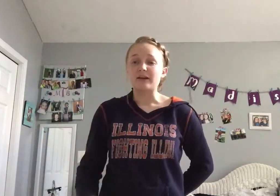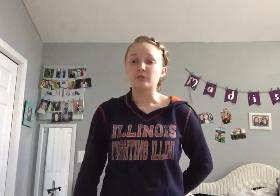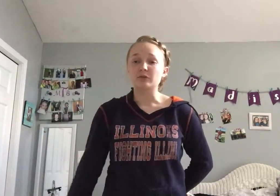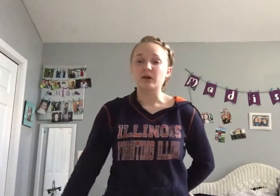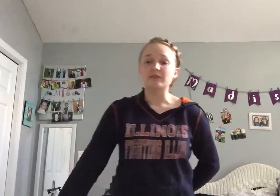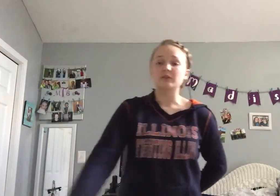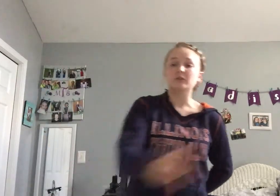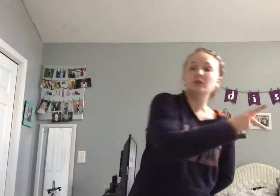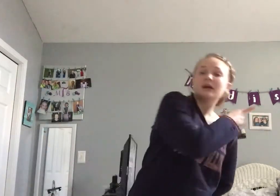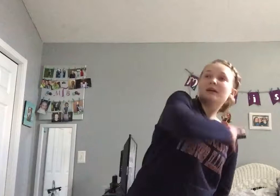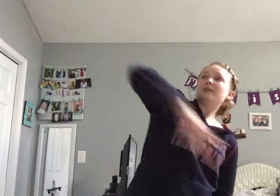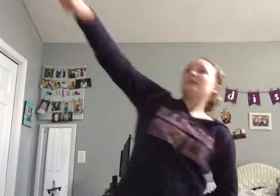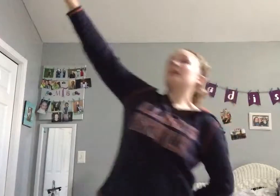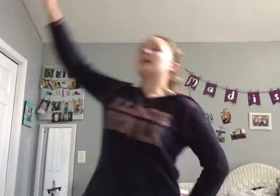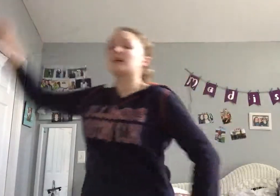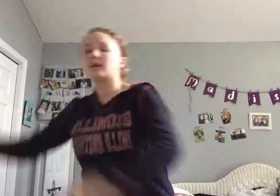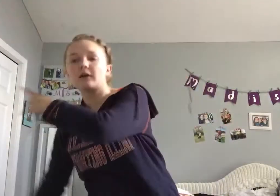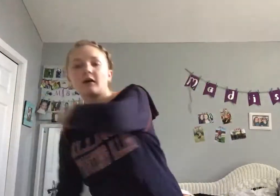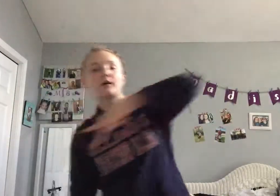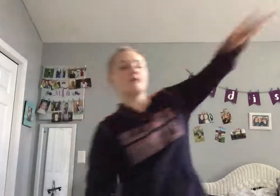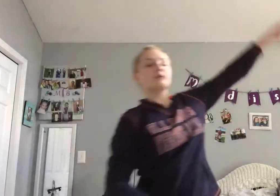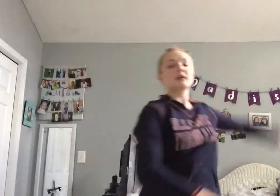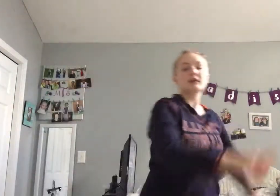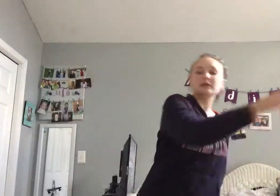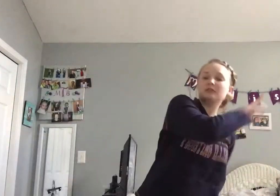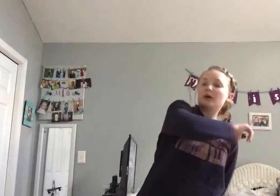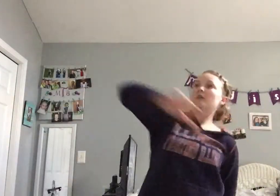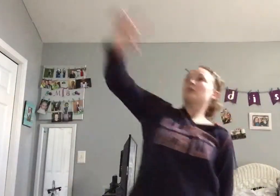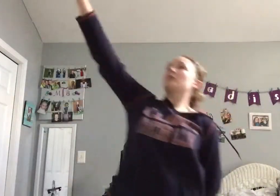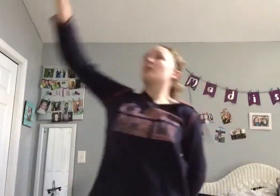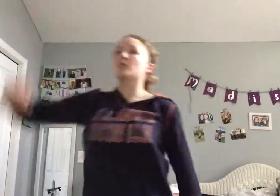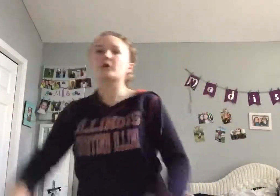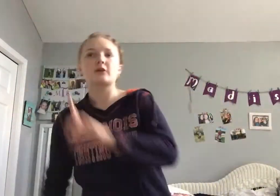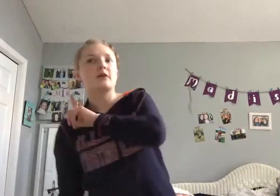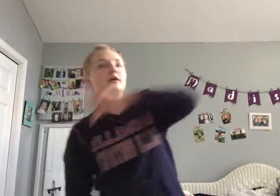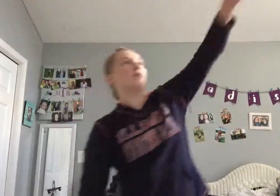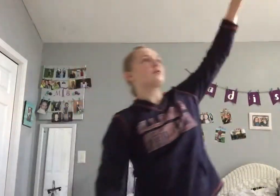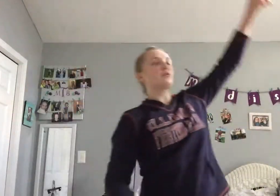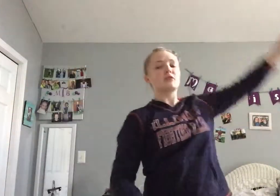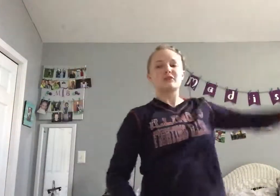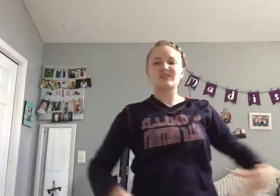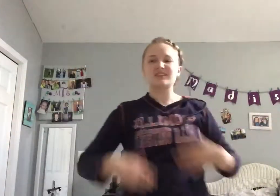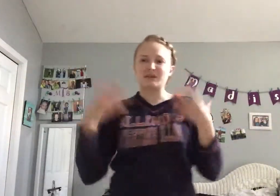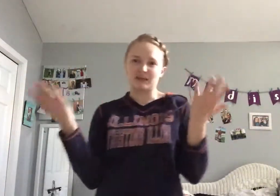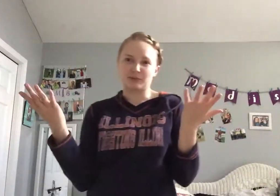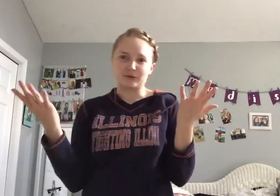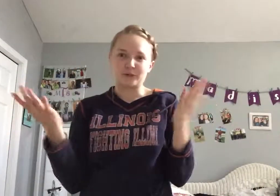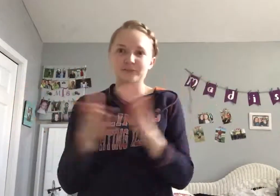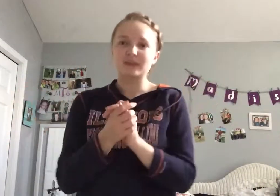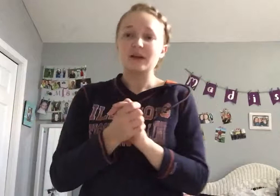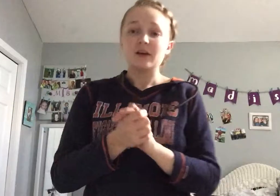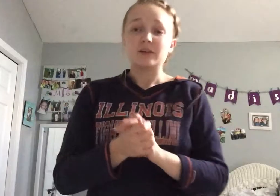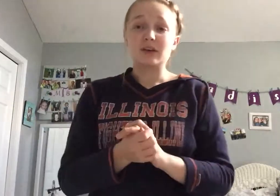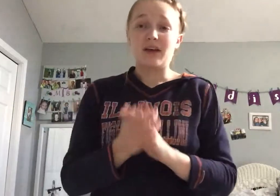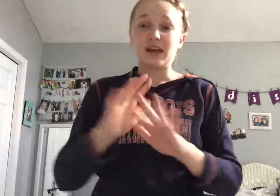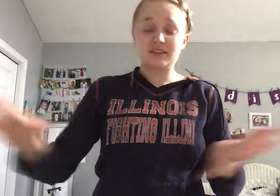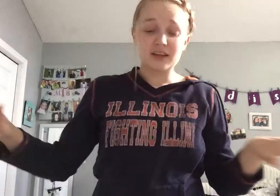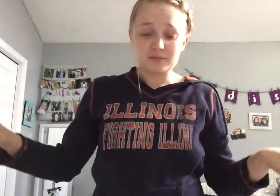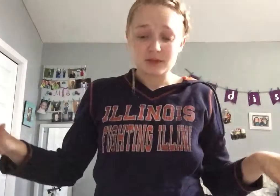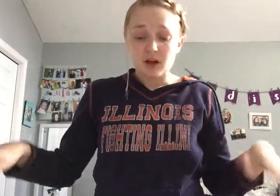one you guys could do the King of kings, the Lord of lords, just to make it bigger. So yeah, that's it